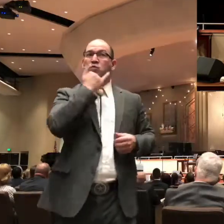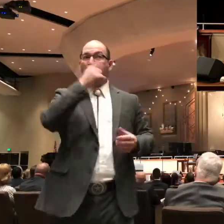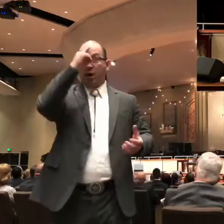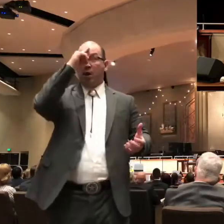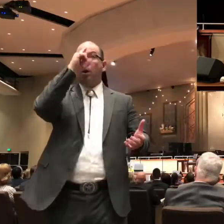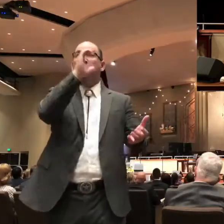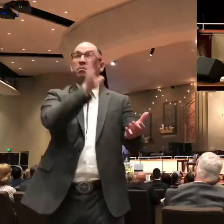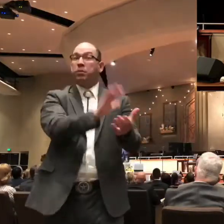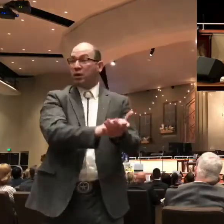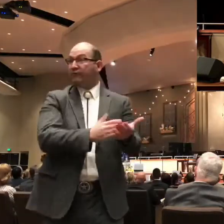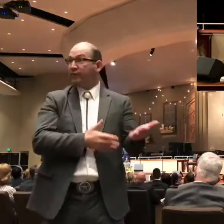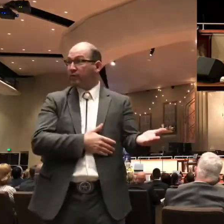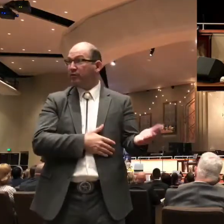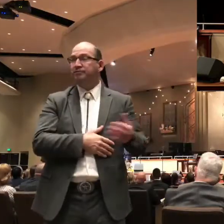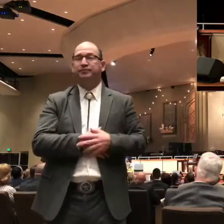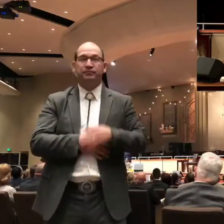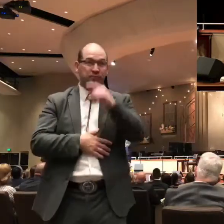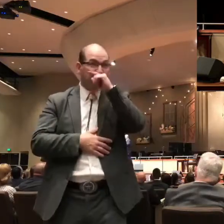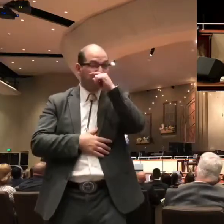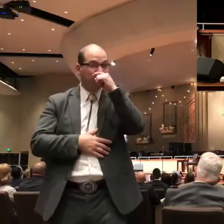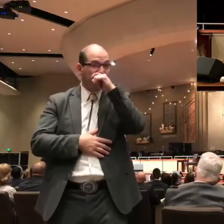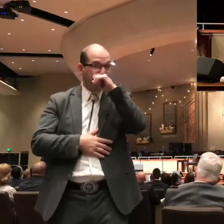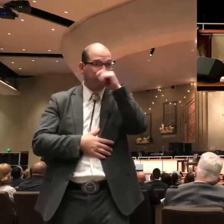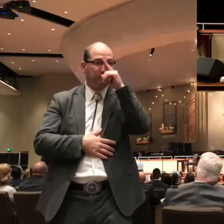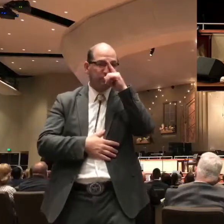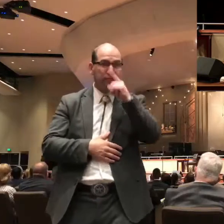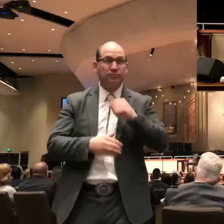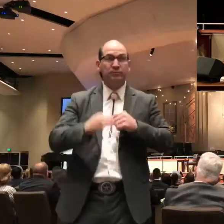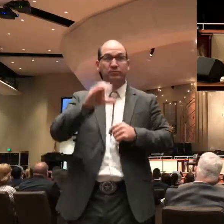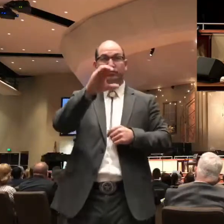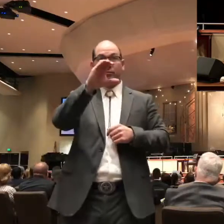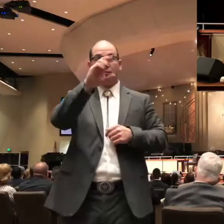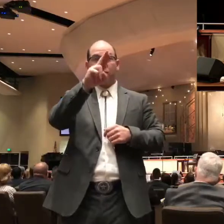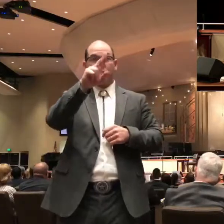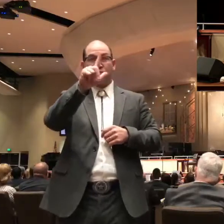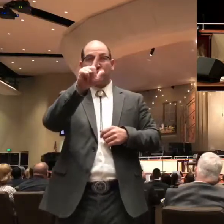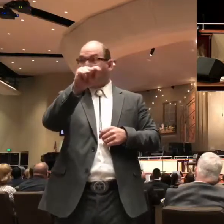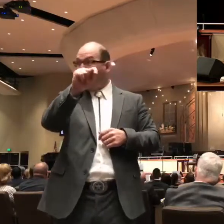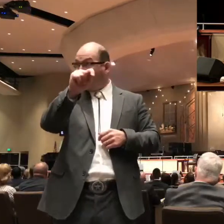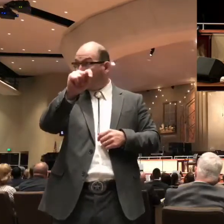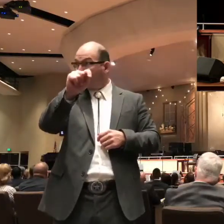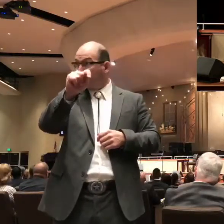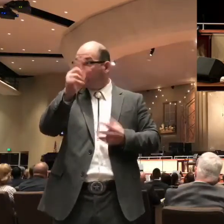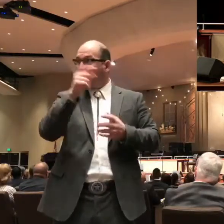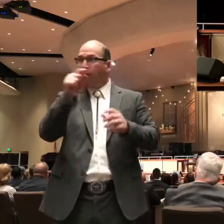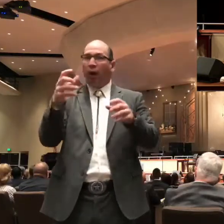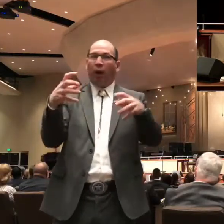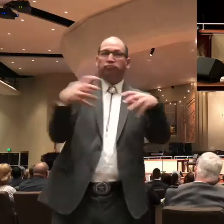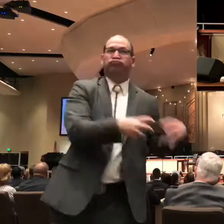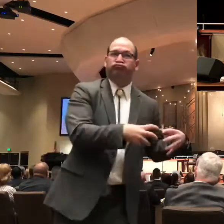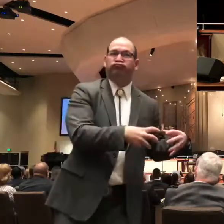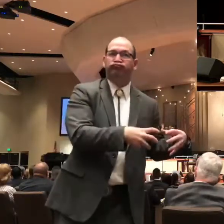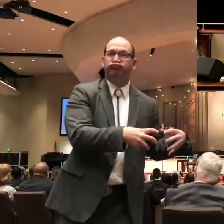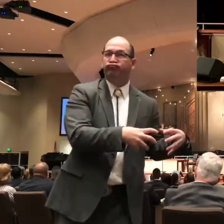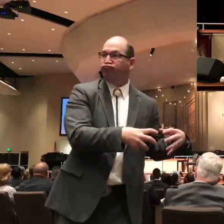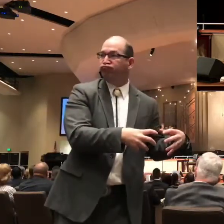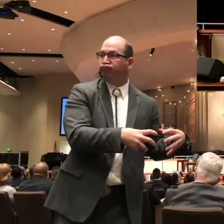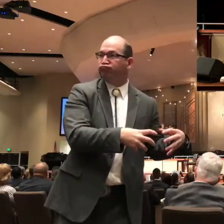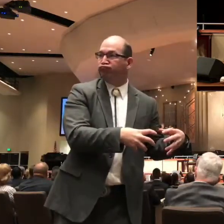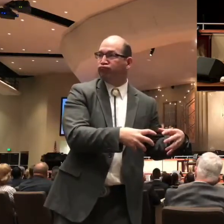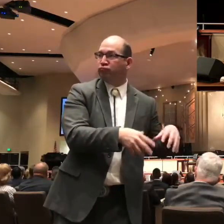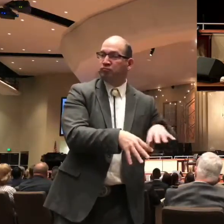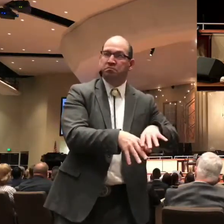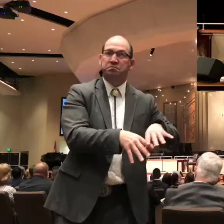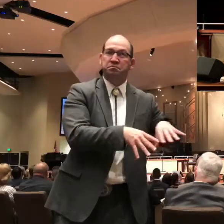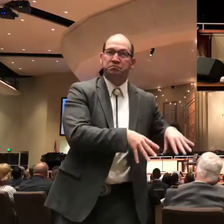lost. Listen, one of the signs of a cult is that they want to isolate you from the lost. Listen, someone says to me, should I go to my unsaved family for